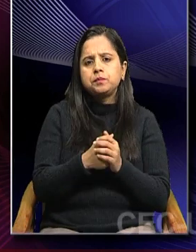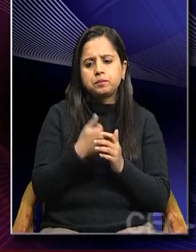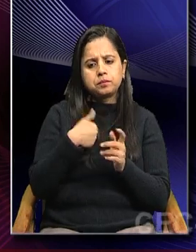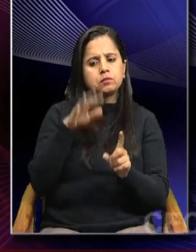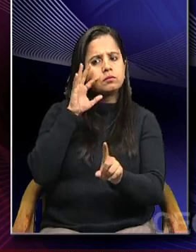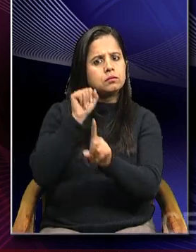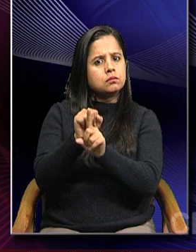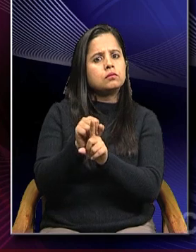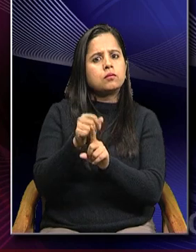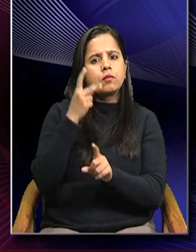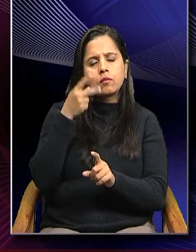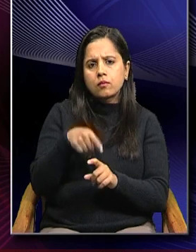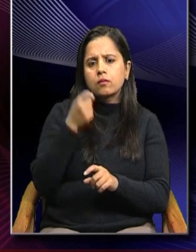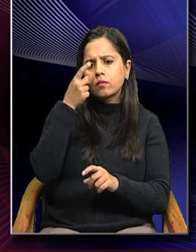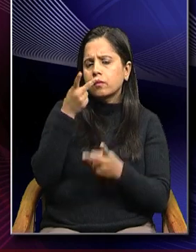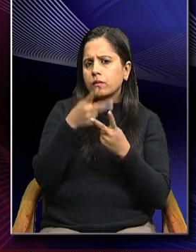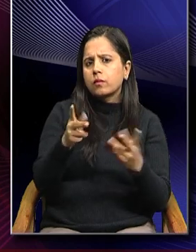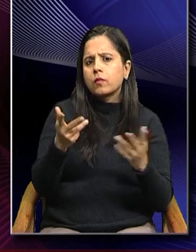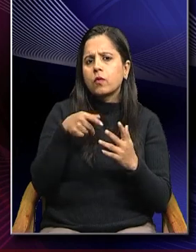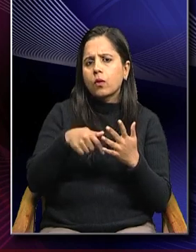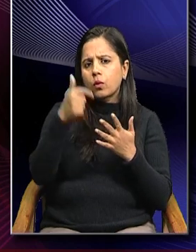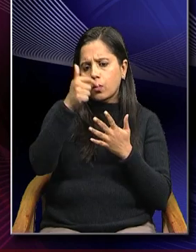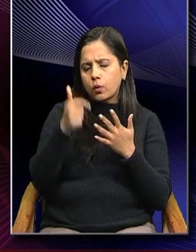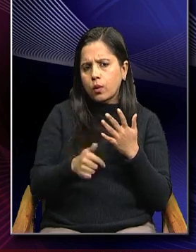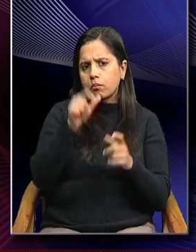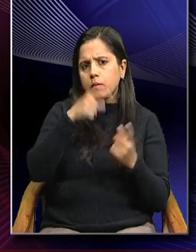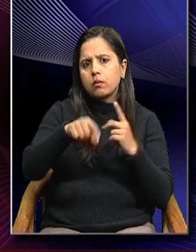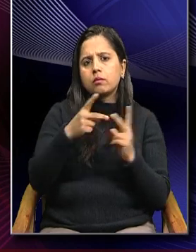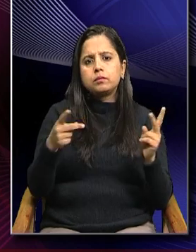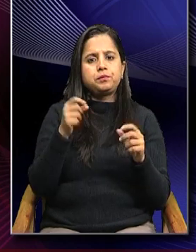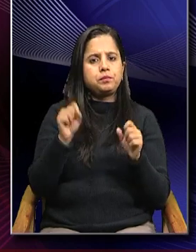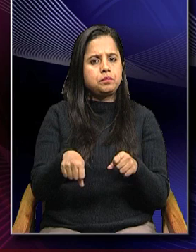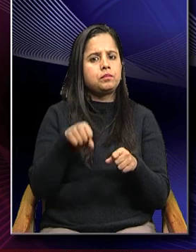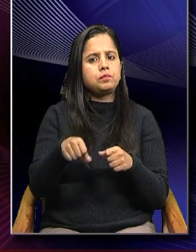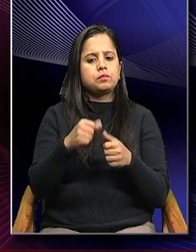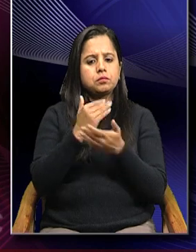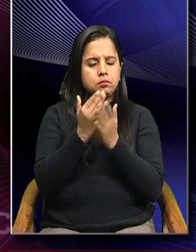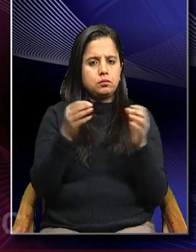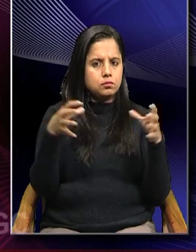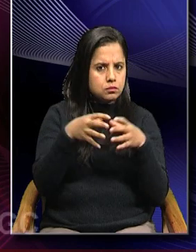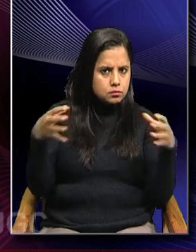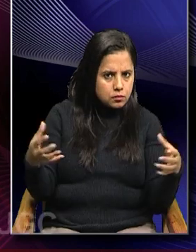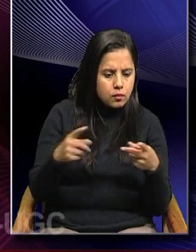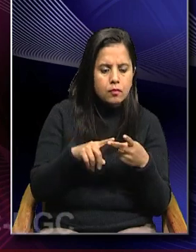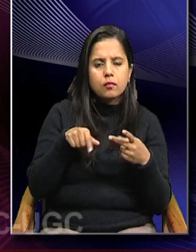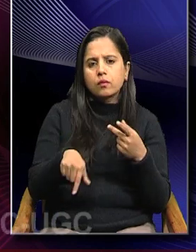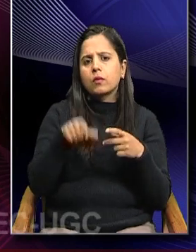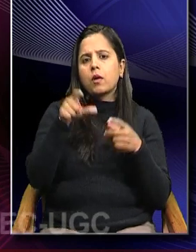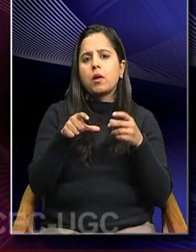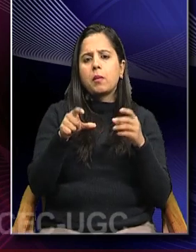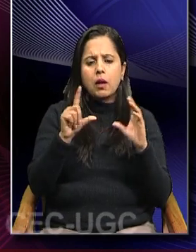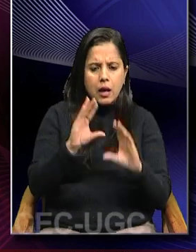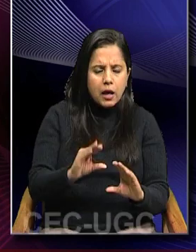identify, we are going to understand the different components of population. It can be in terms of size, it can be in terms of density of